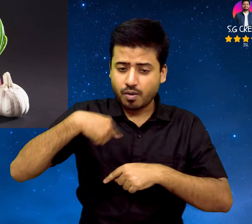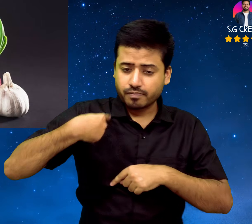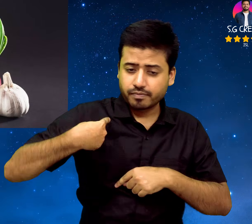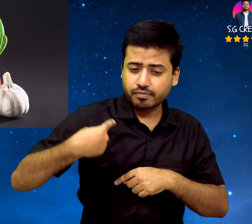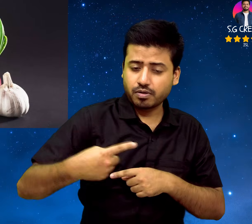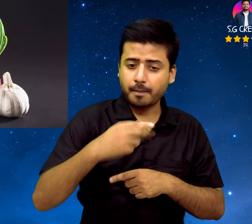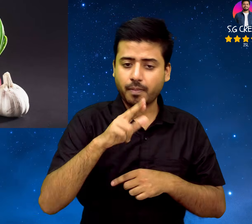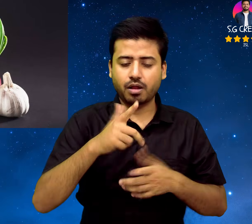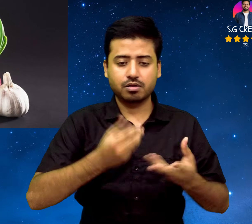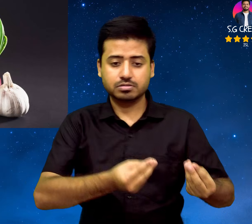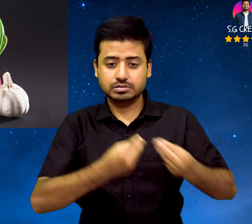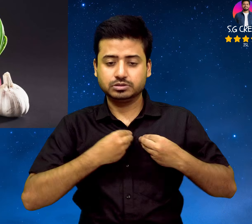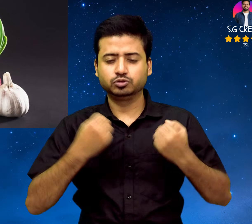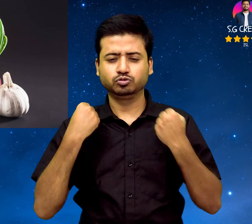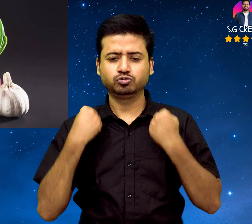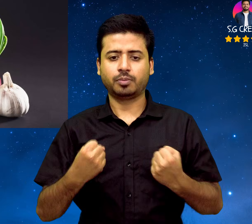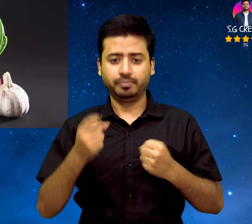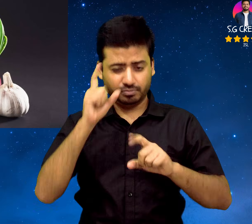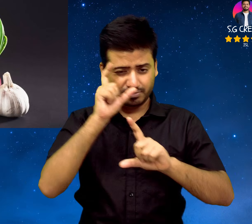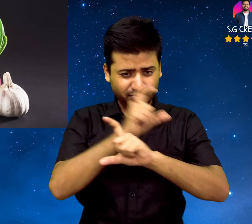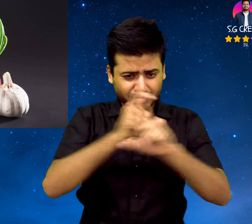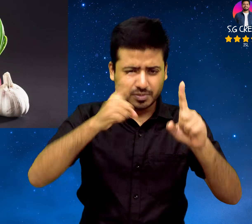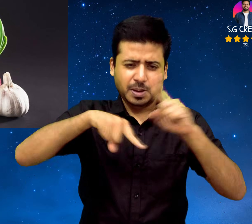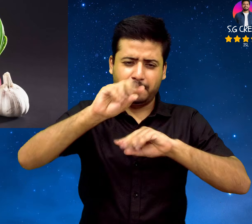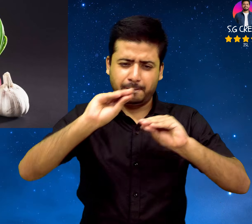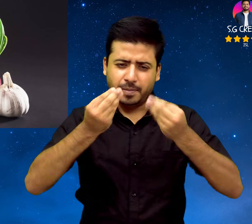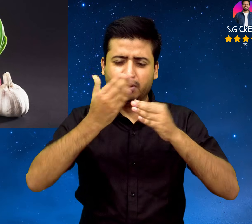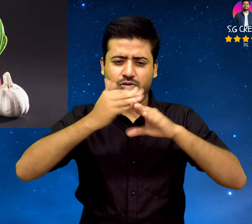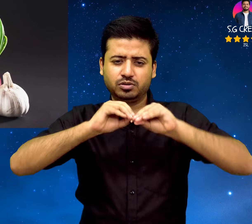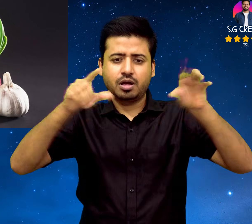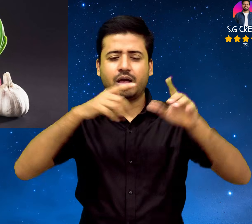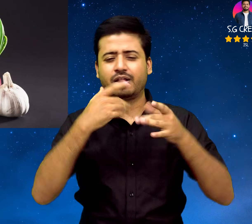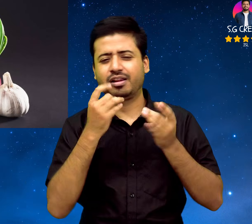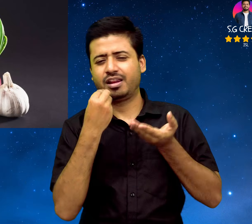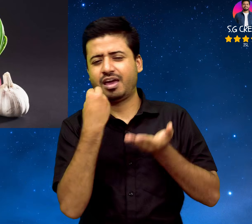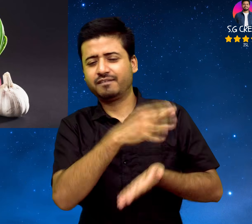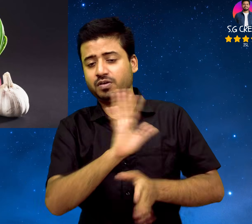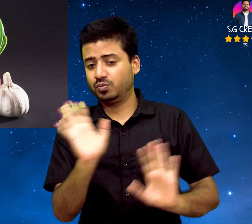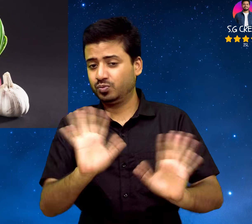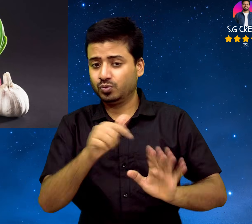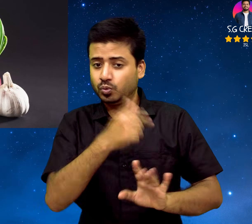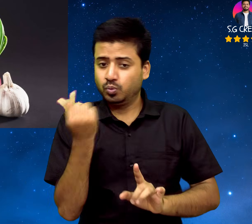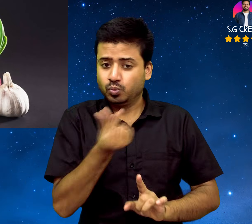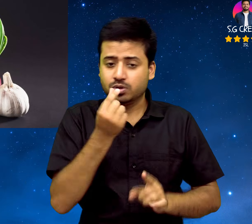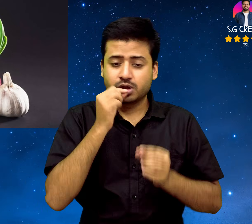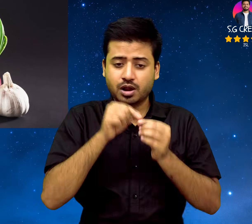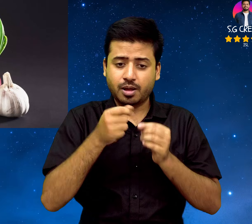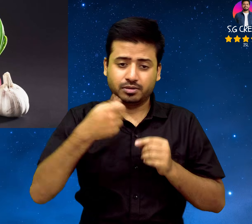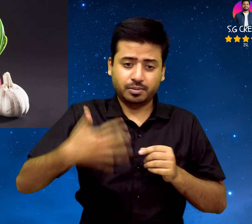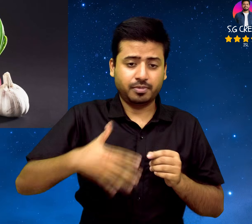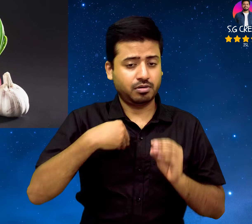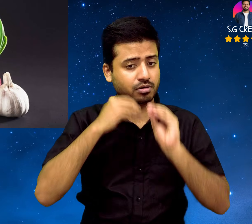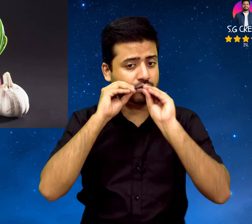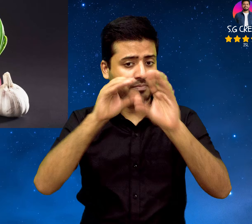malignancies. The broad-spectrum antimicrobial activity of allicin helps suppress pathogenic bacterial overgrowth, creating an